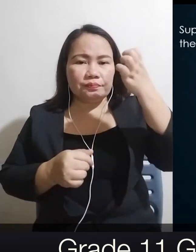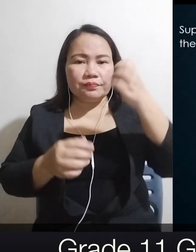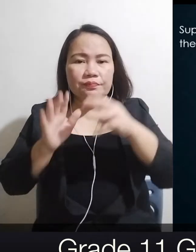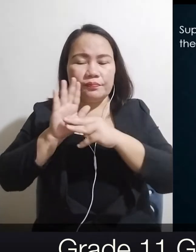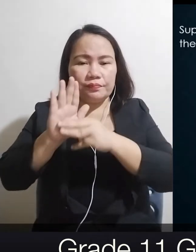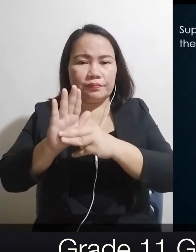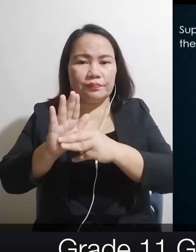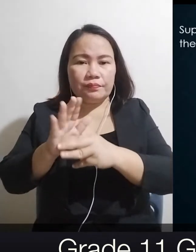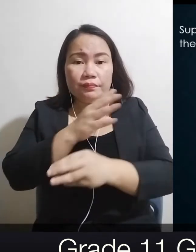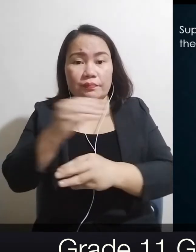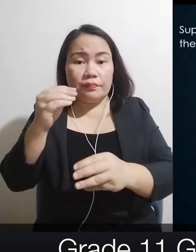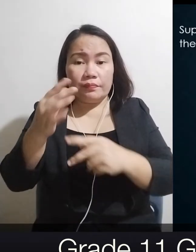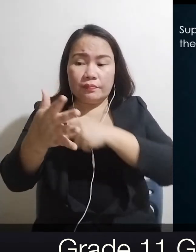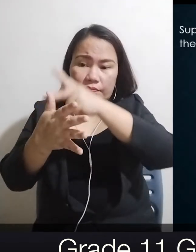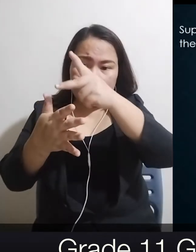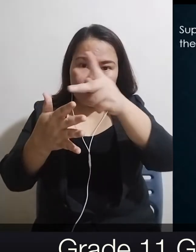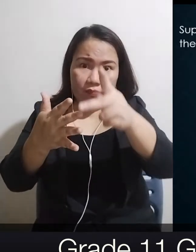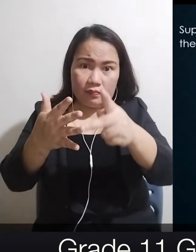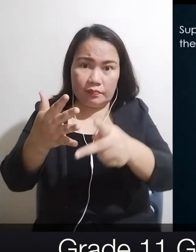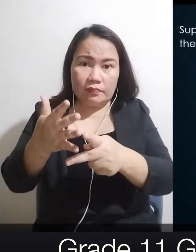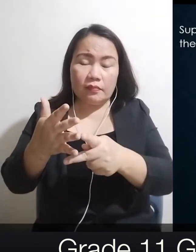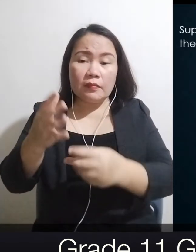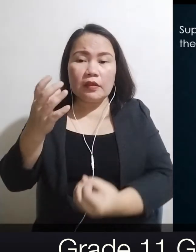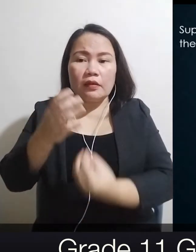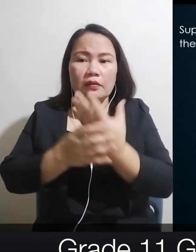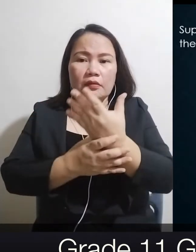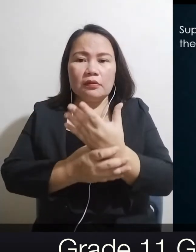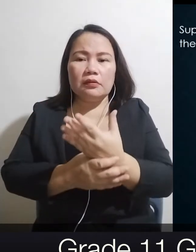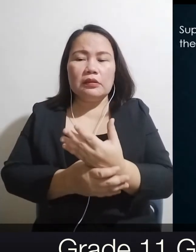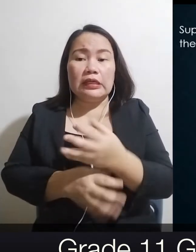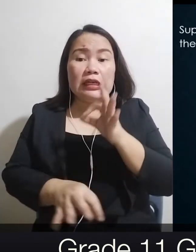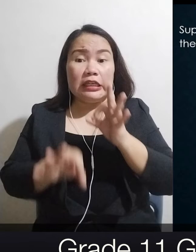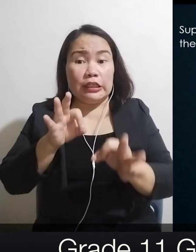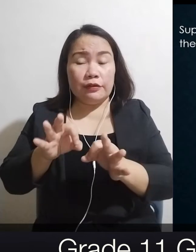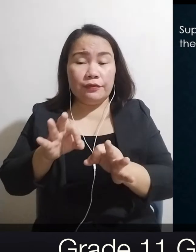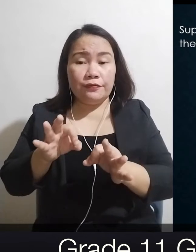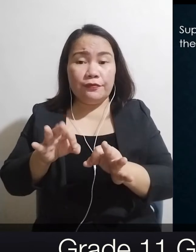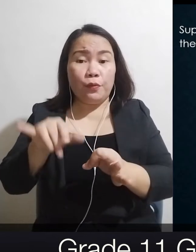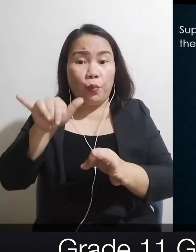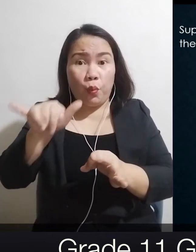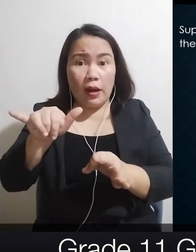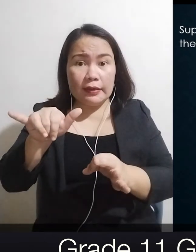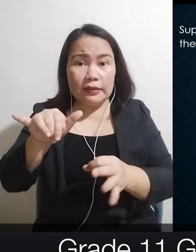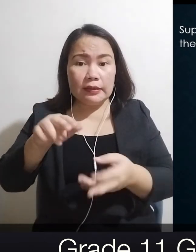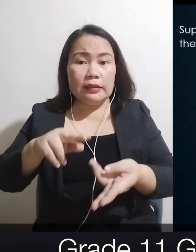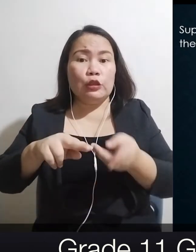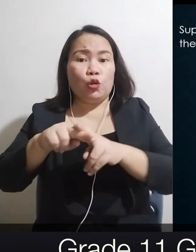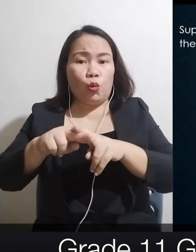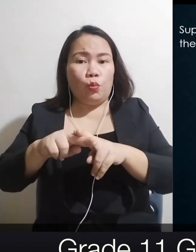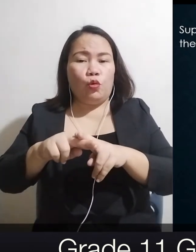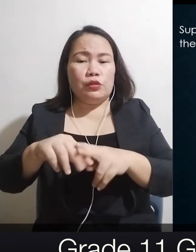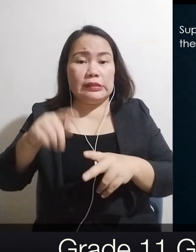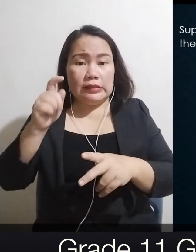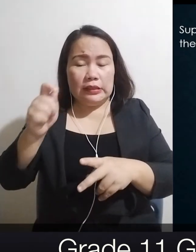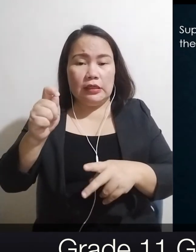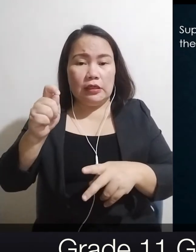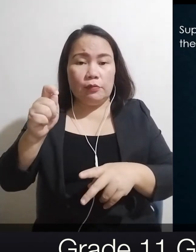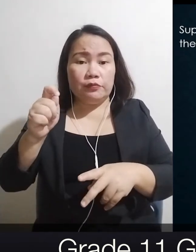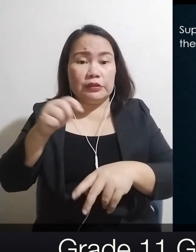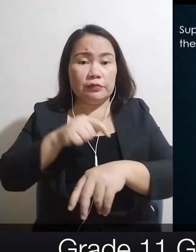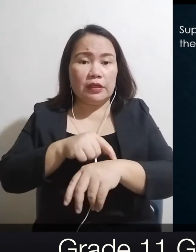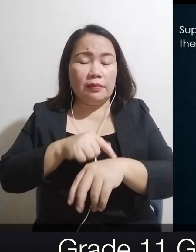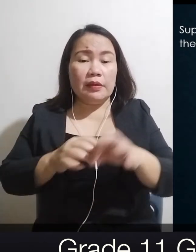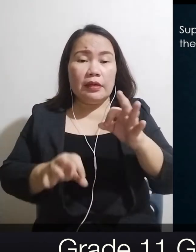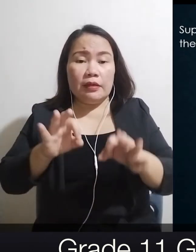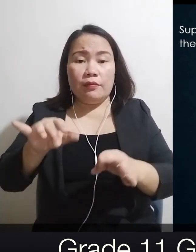Exponential models and population growth suppose a quantity y doubles every t units of time. If y sub 0